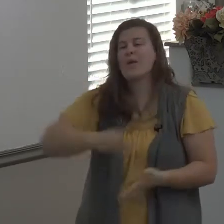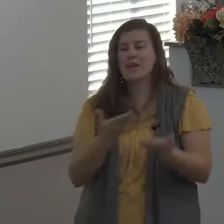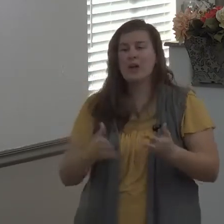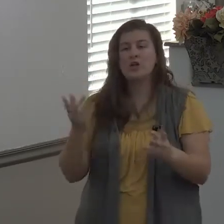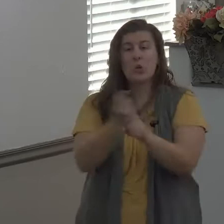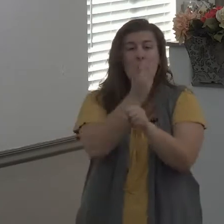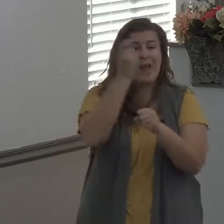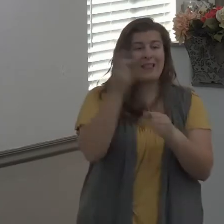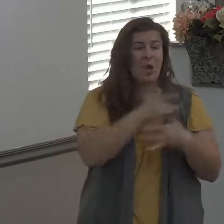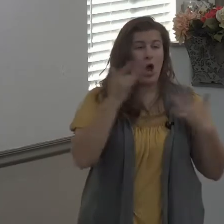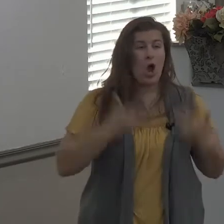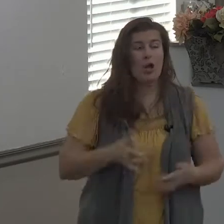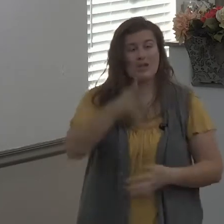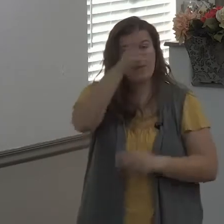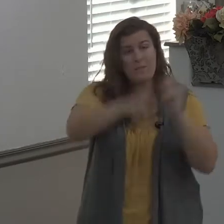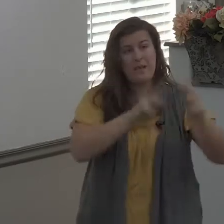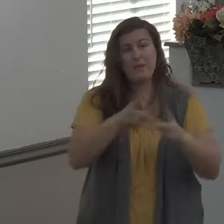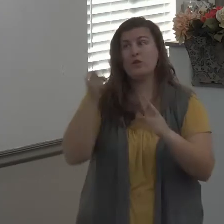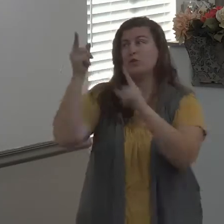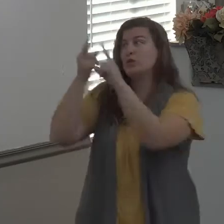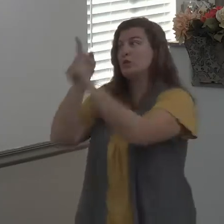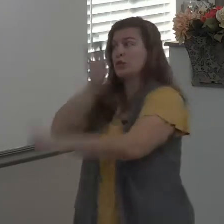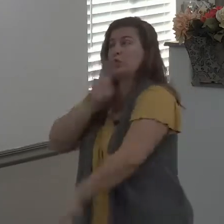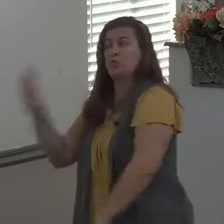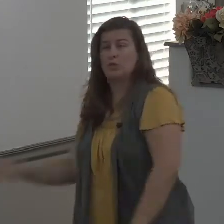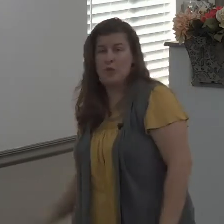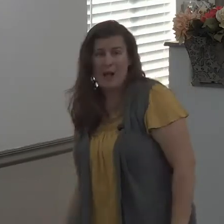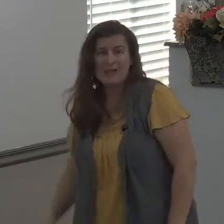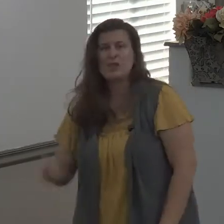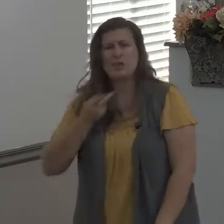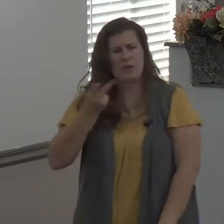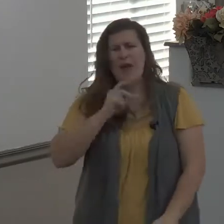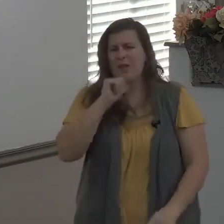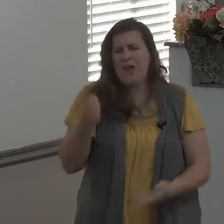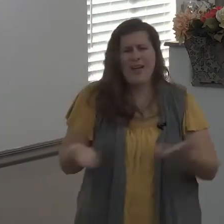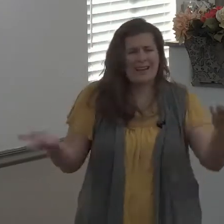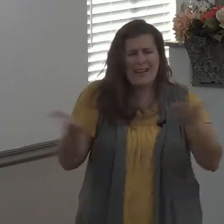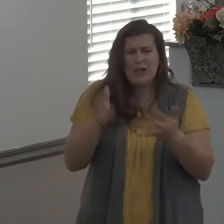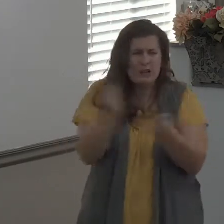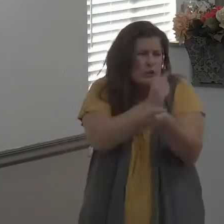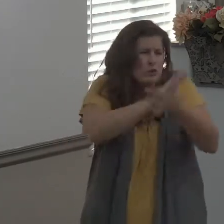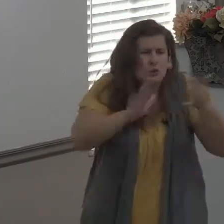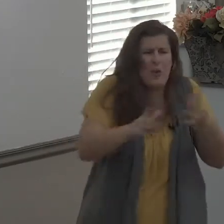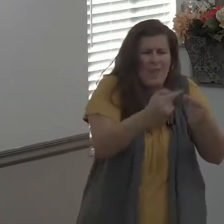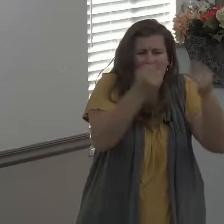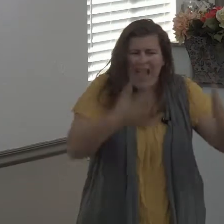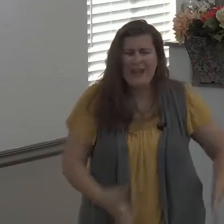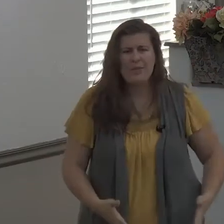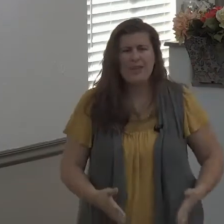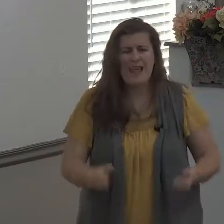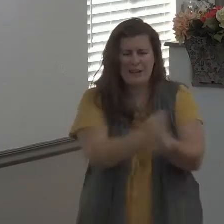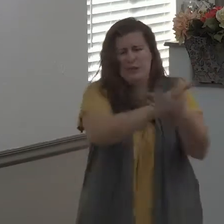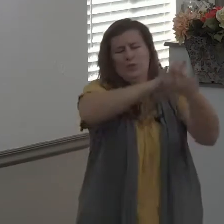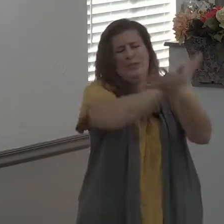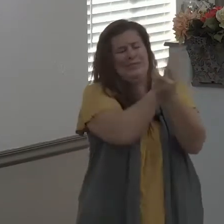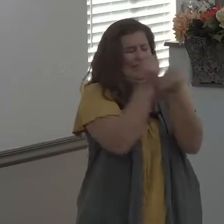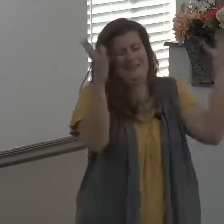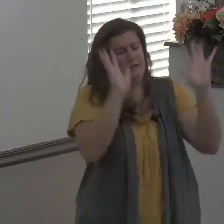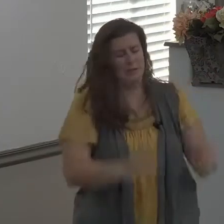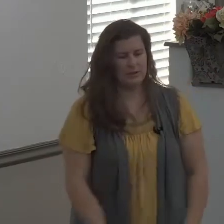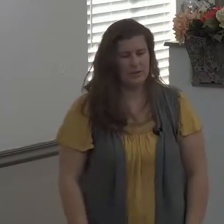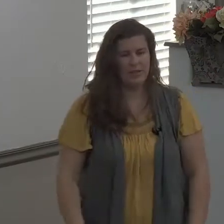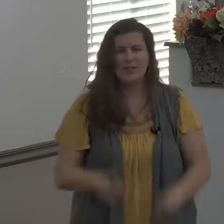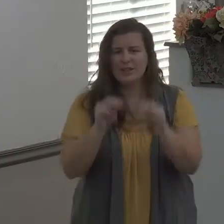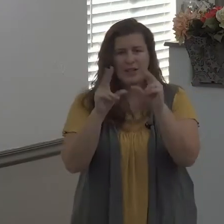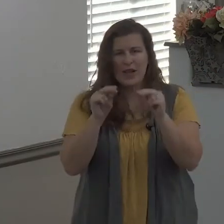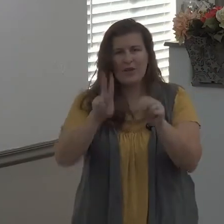this battle to kill. We're in this battle to win the hearts of men to the cause of Christ. You and I are not